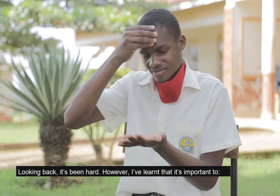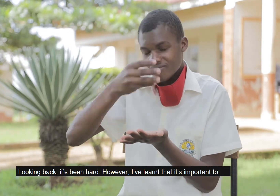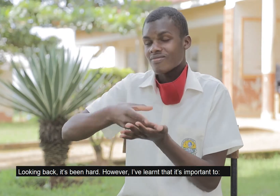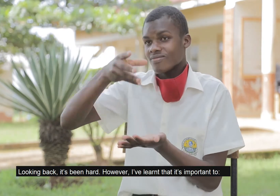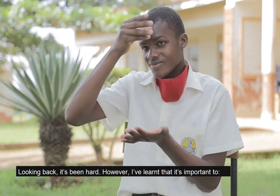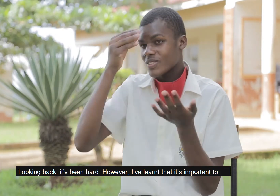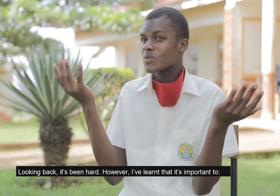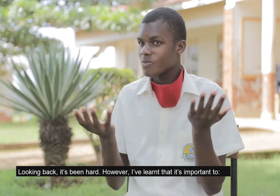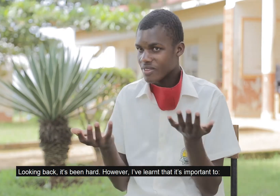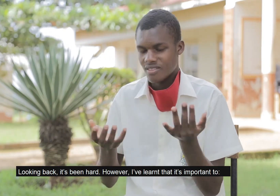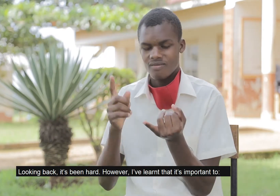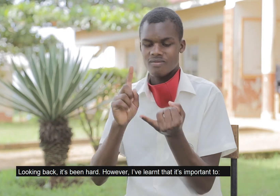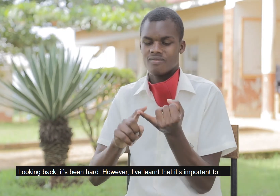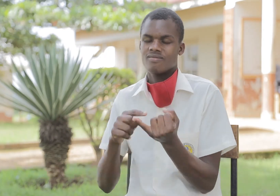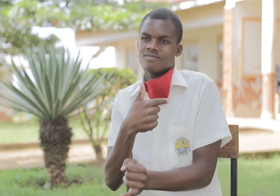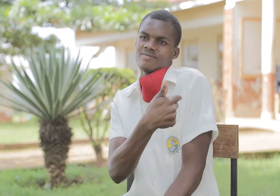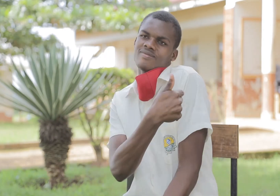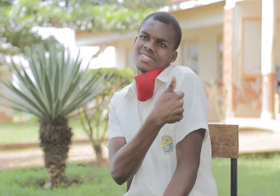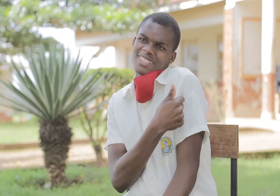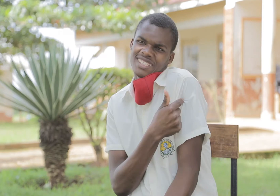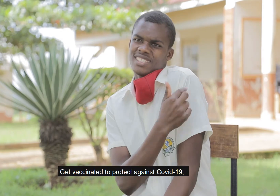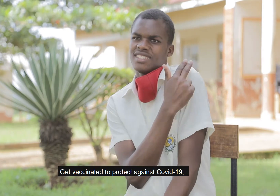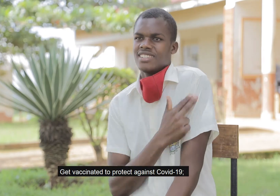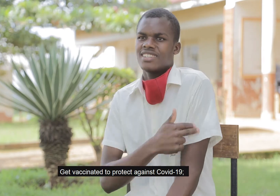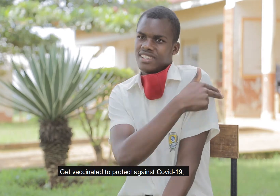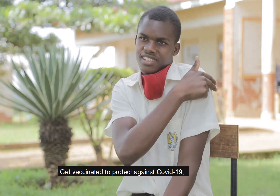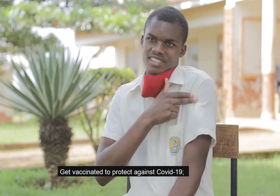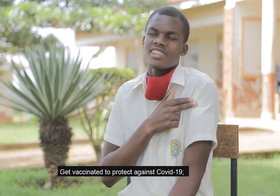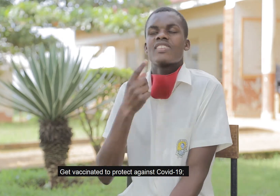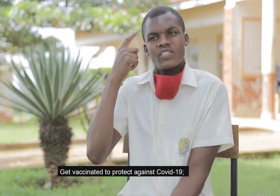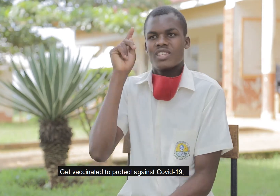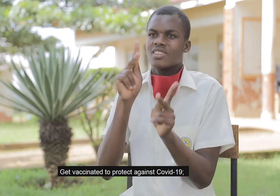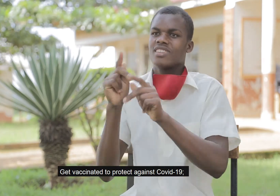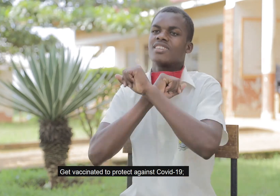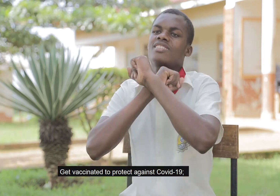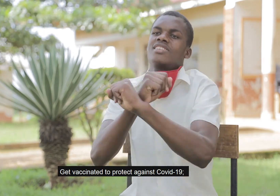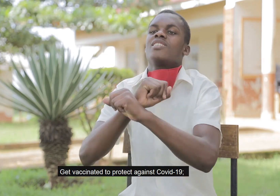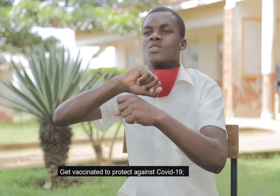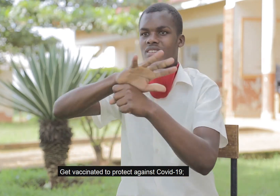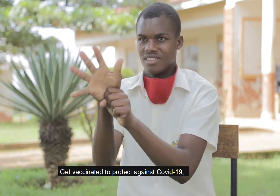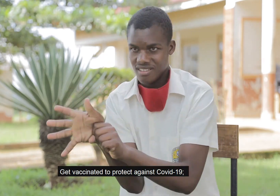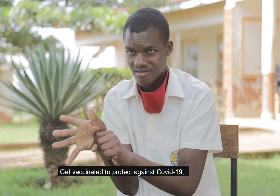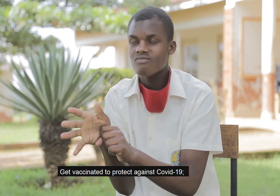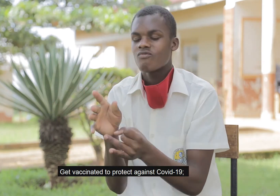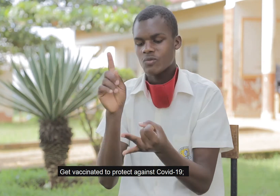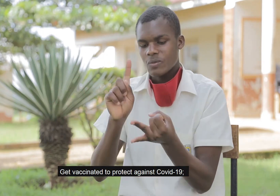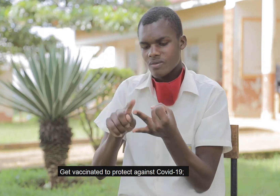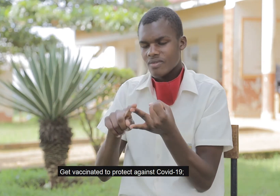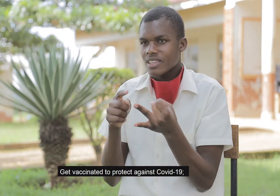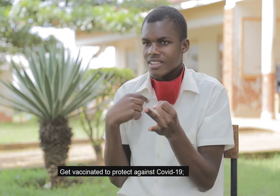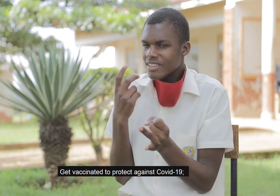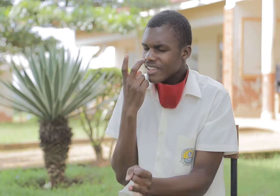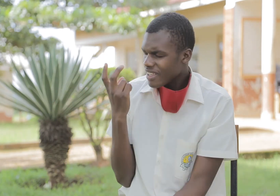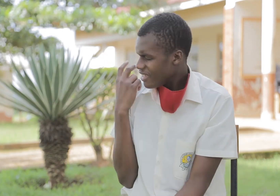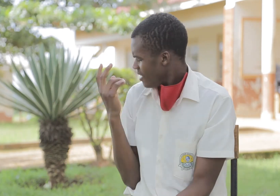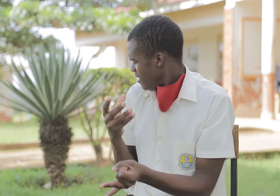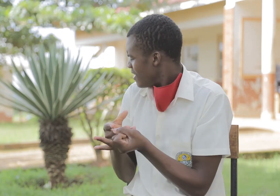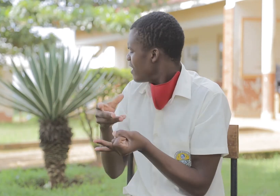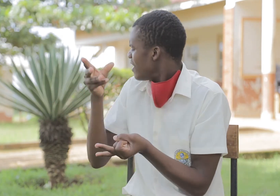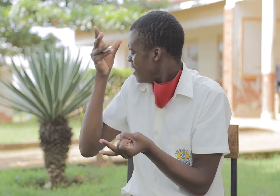learned that it's important to get vaccinated to protect against COVID-19.